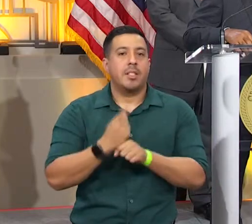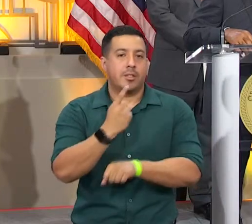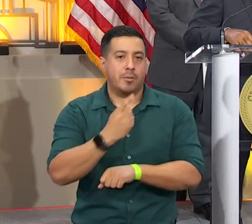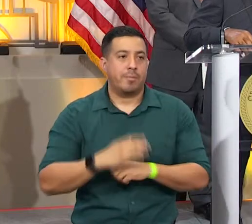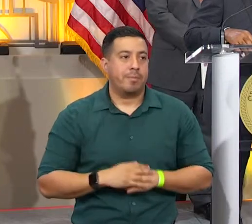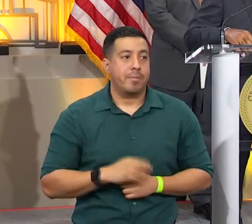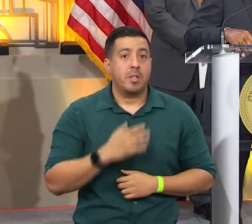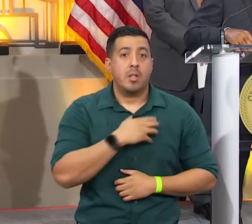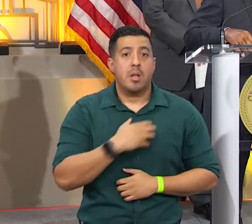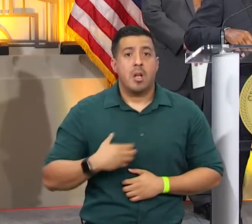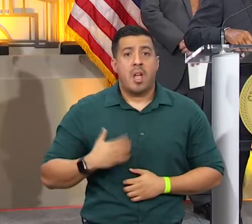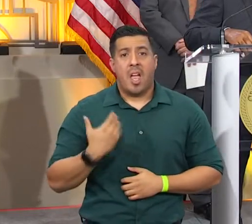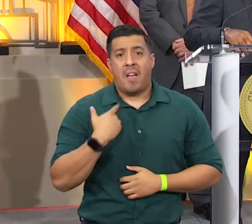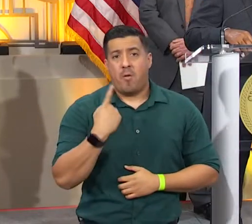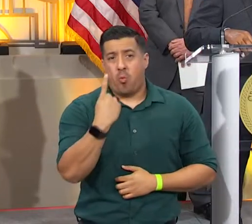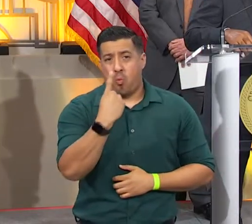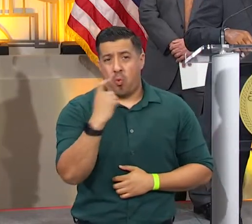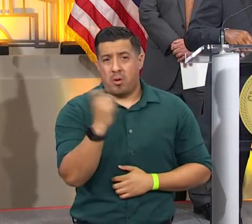Mary?